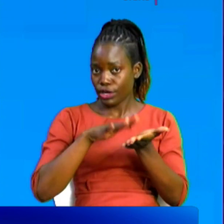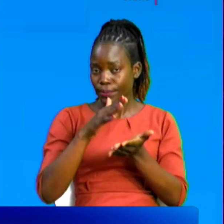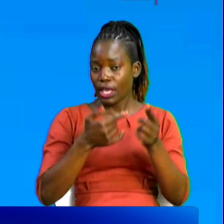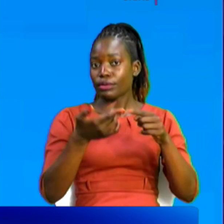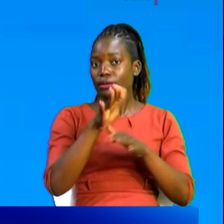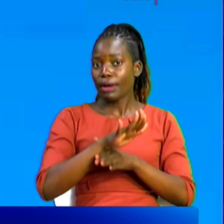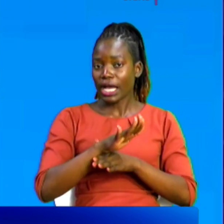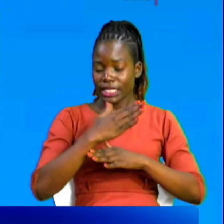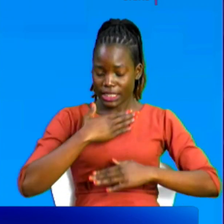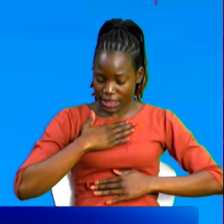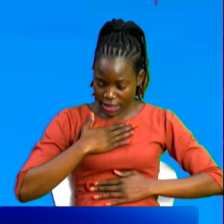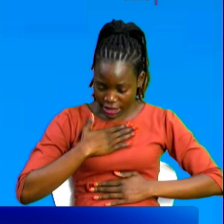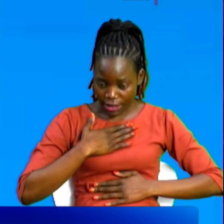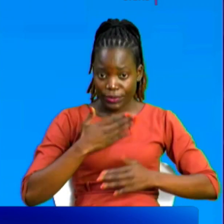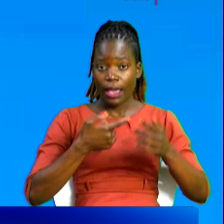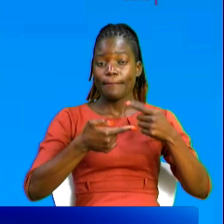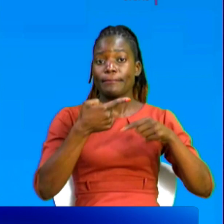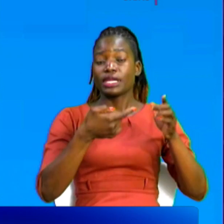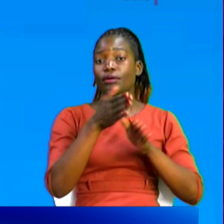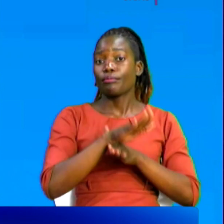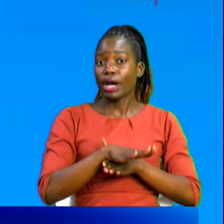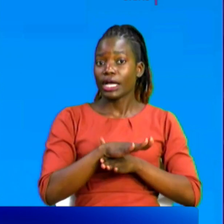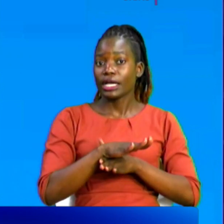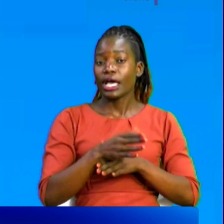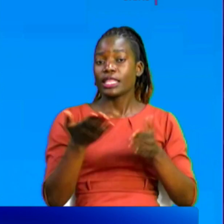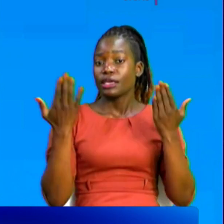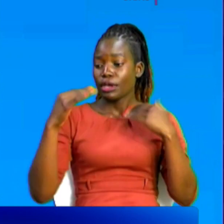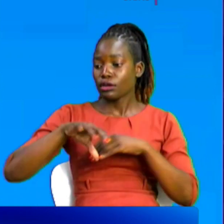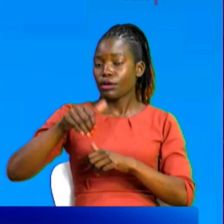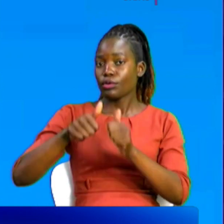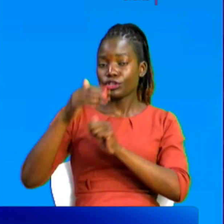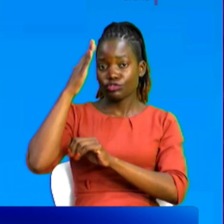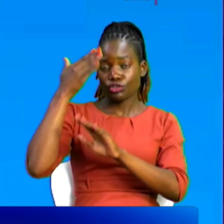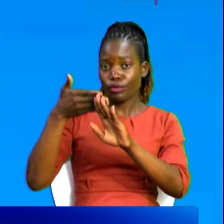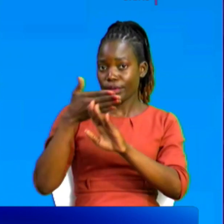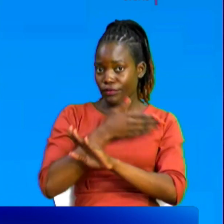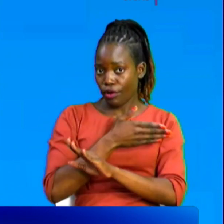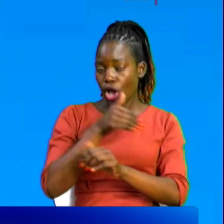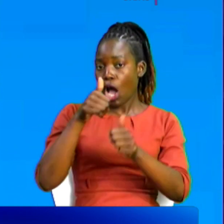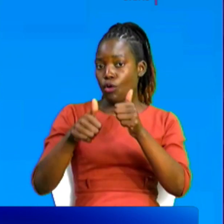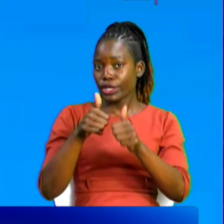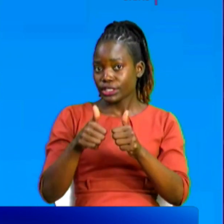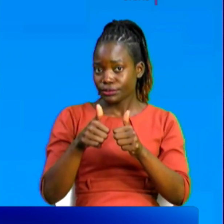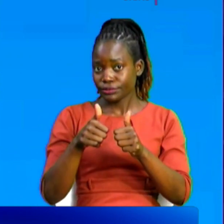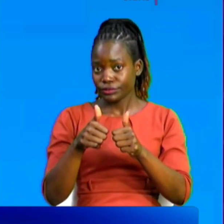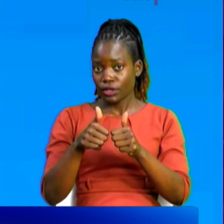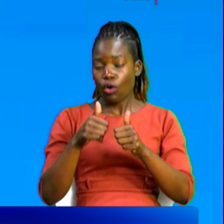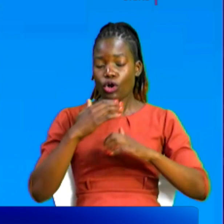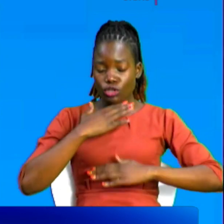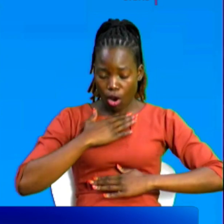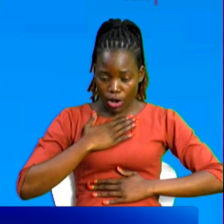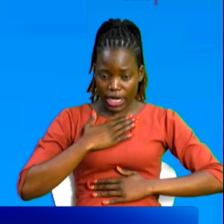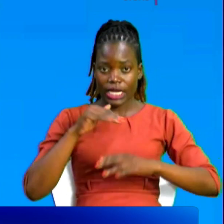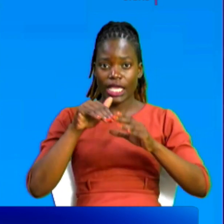the dignity, bring back the Meru County that we knew, Honourable Speaker, that was avowed and honored all over